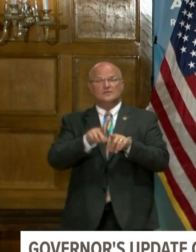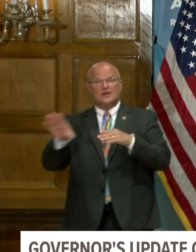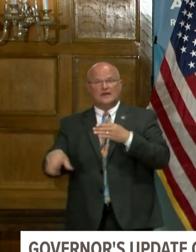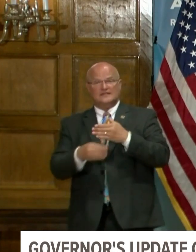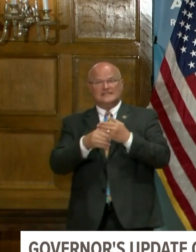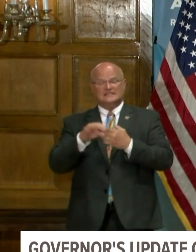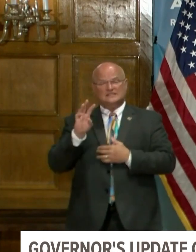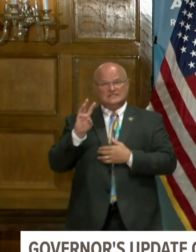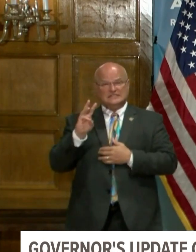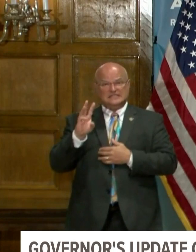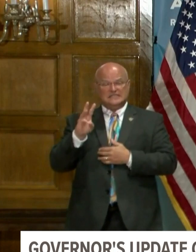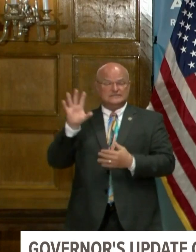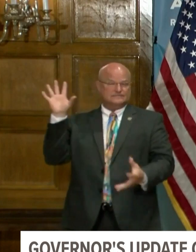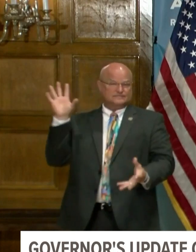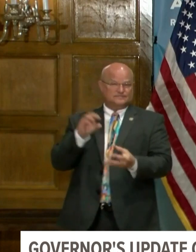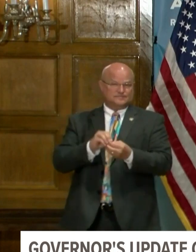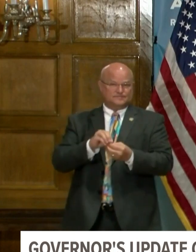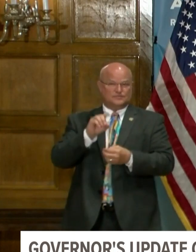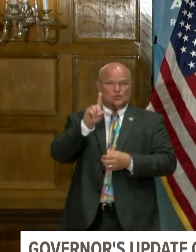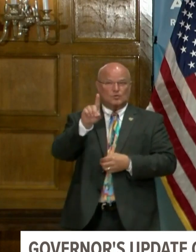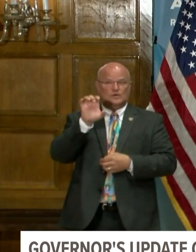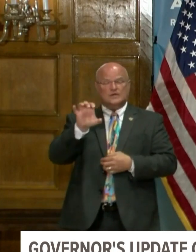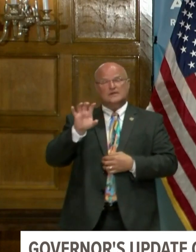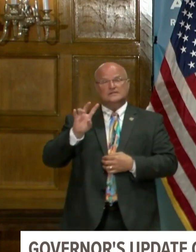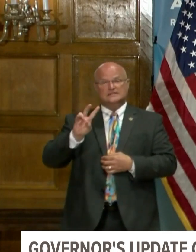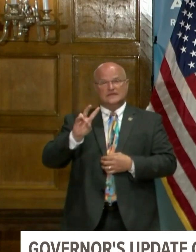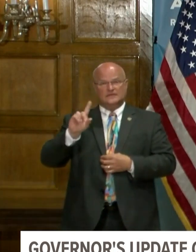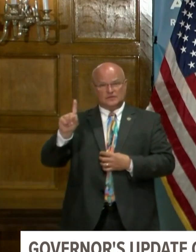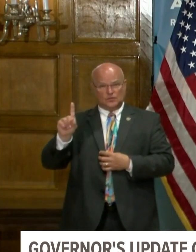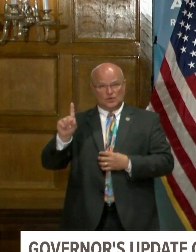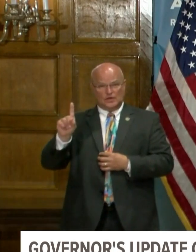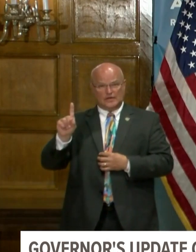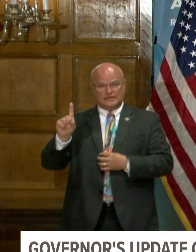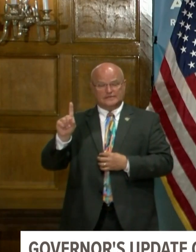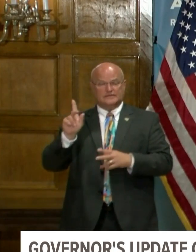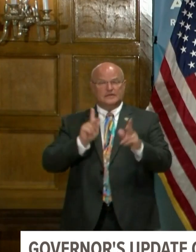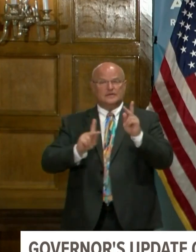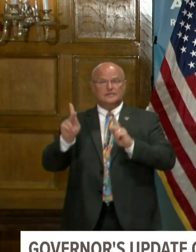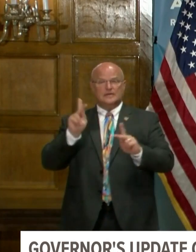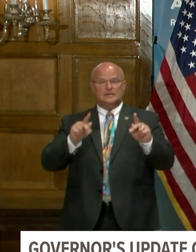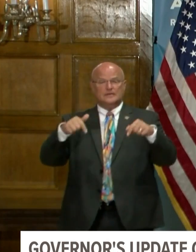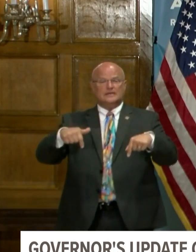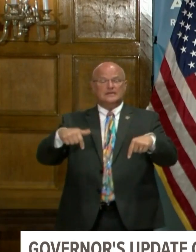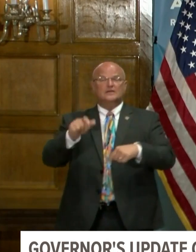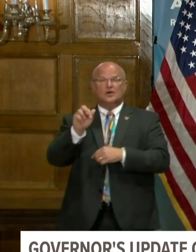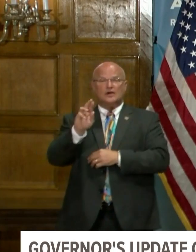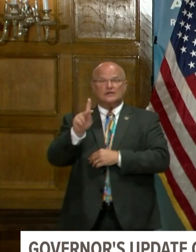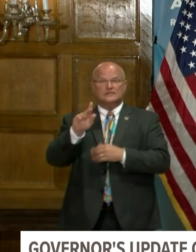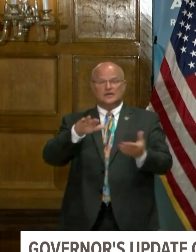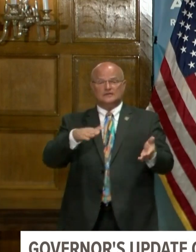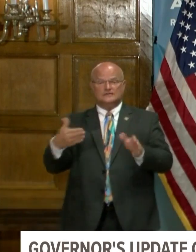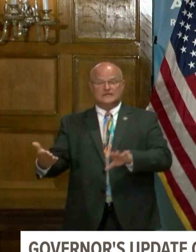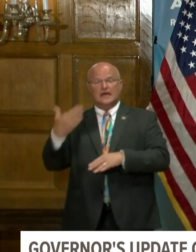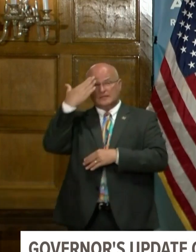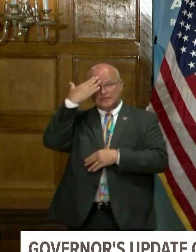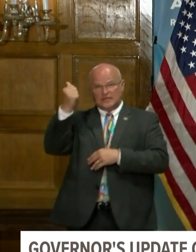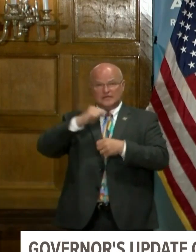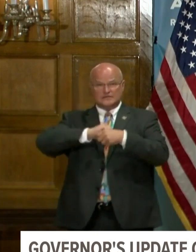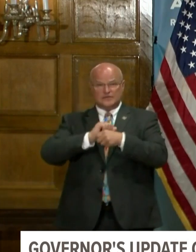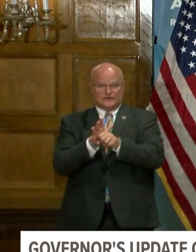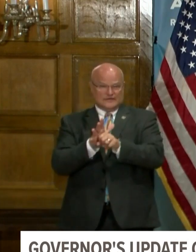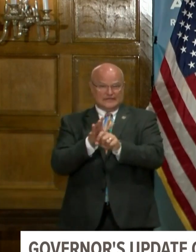additional 6 deaths, which brings us to 171 Arkansans who have died as a result of